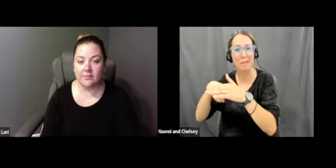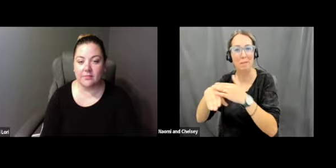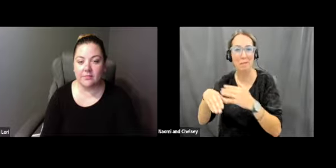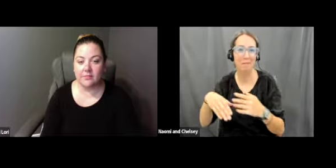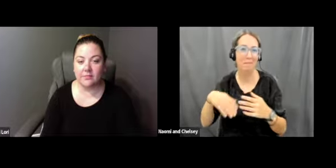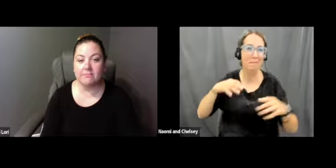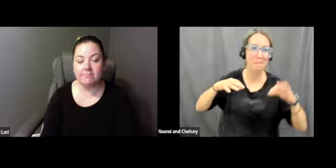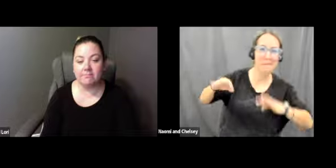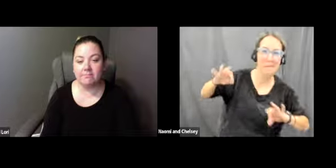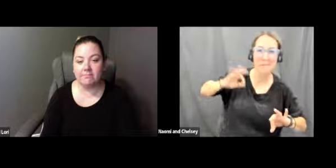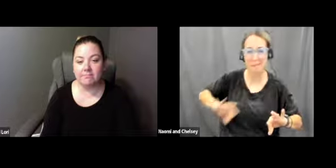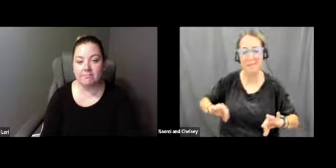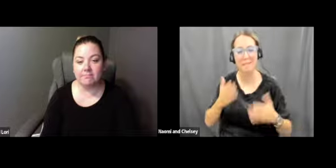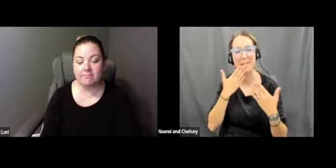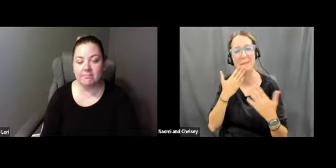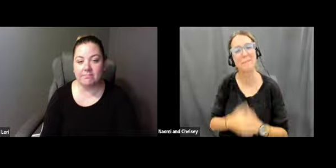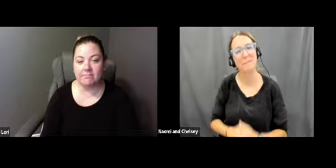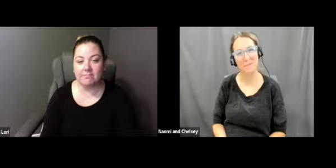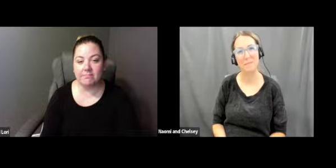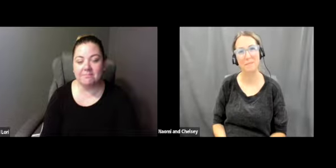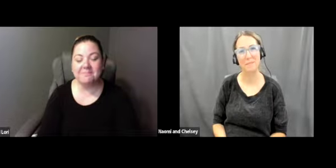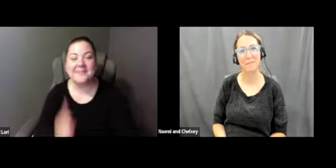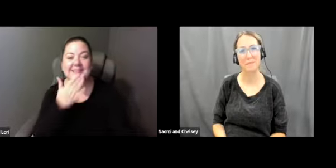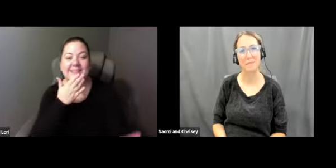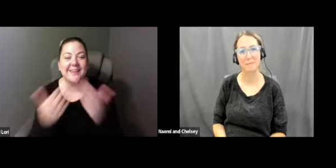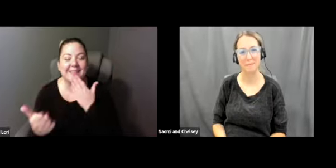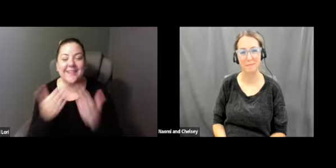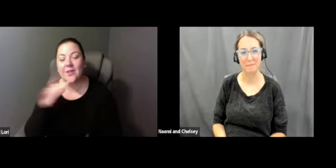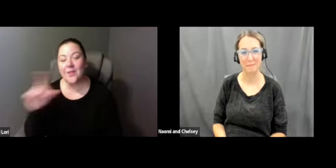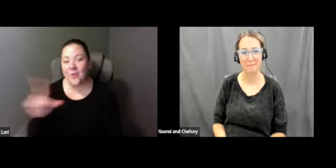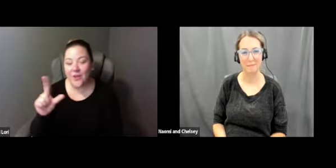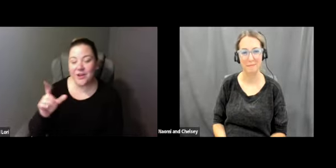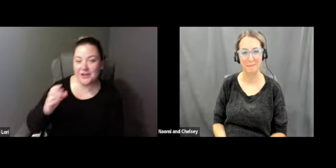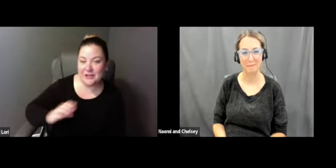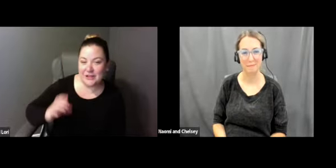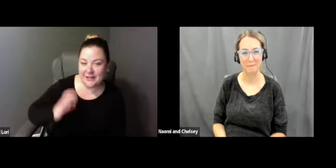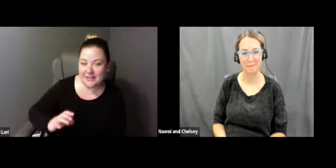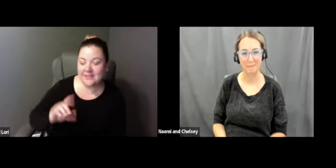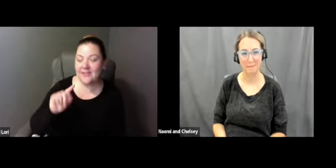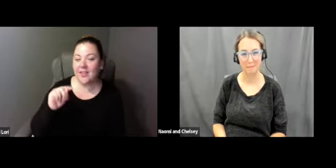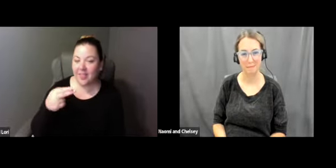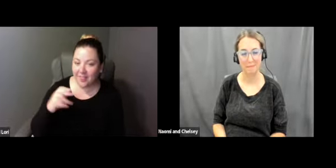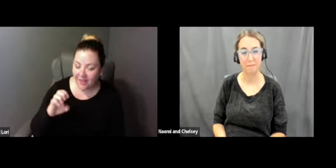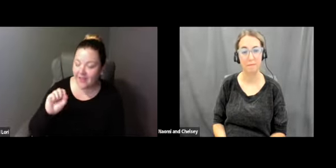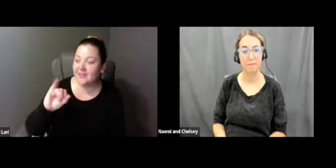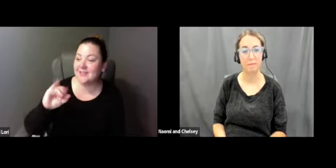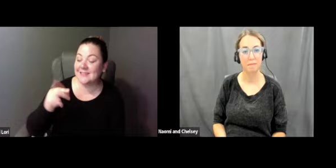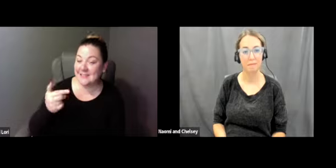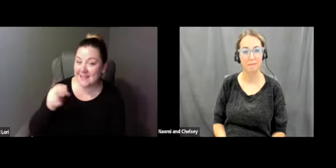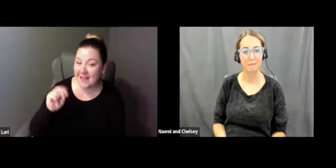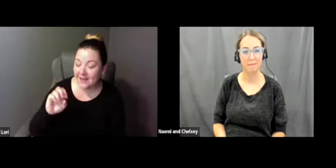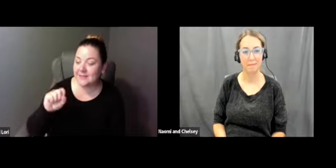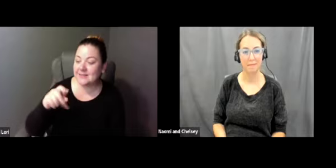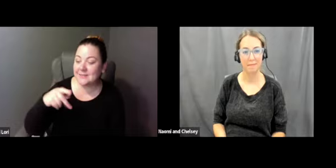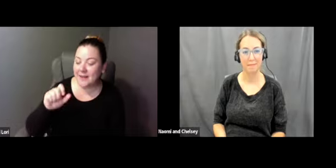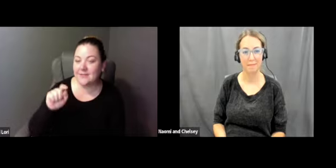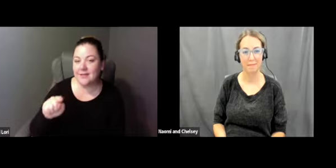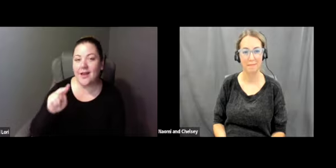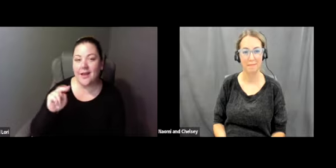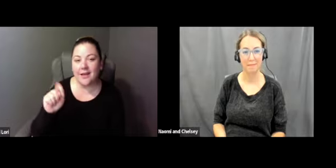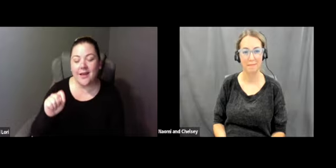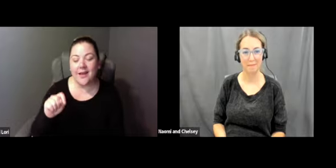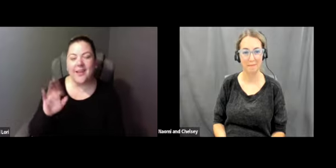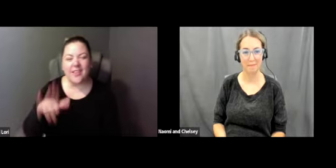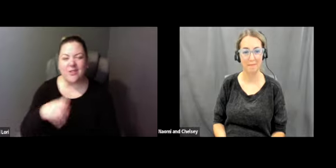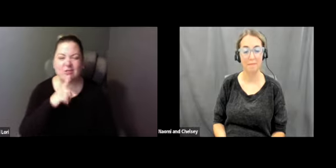that. Thanks again to Lori and Chelsey from the Sign Space for joining us for this episode. That was a really fun